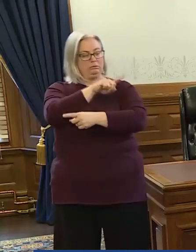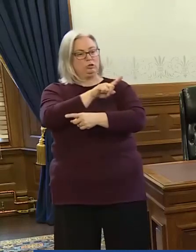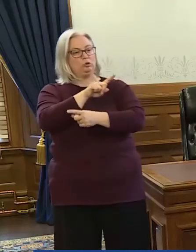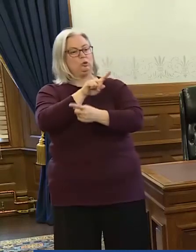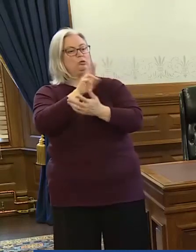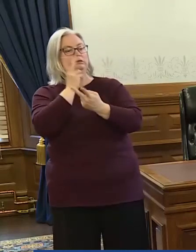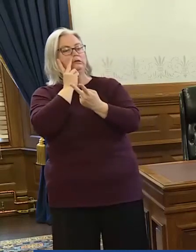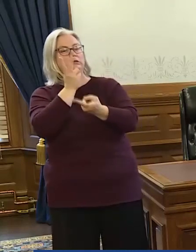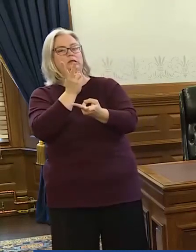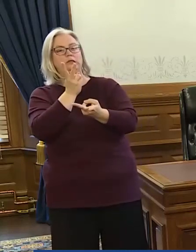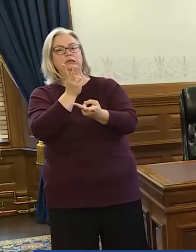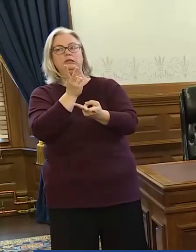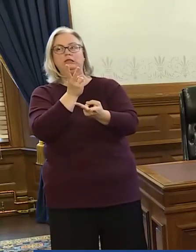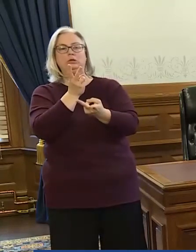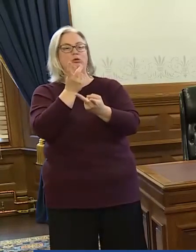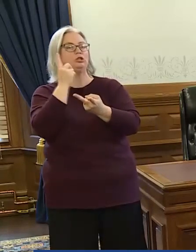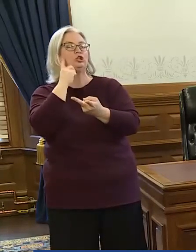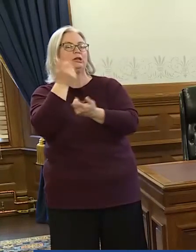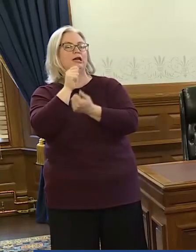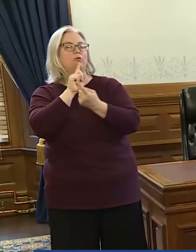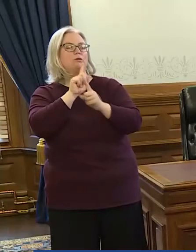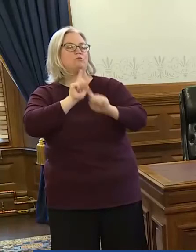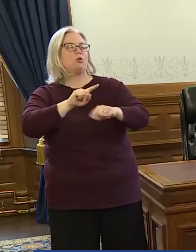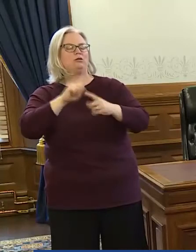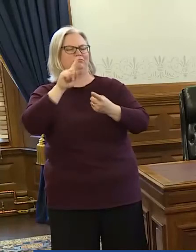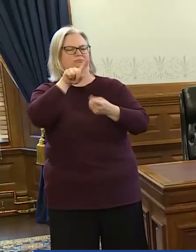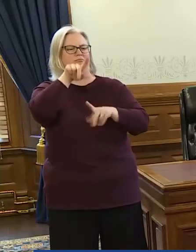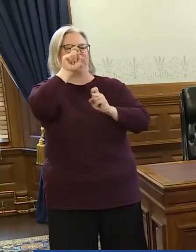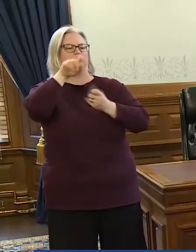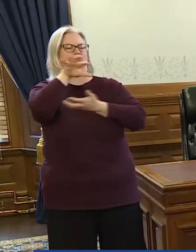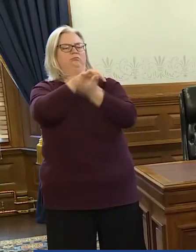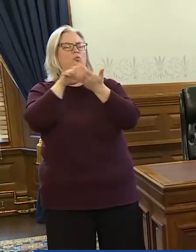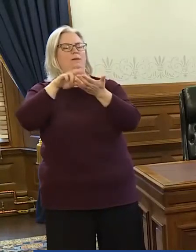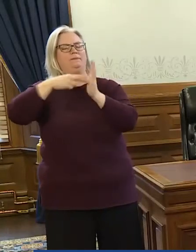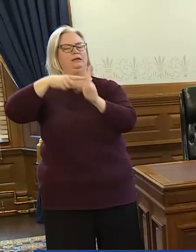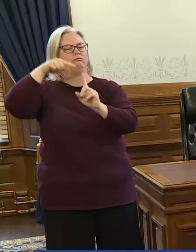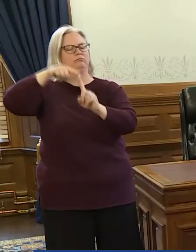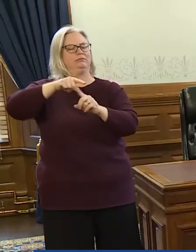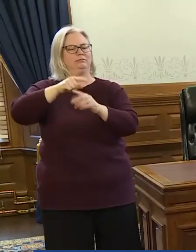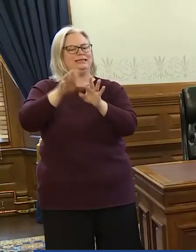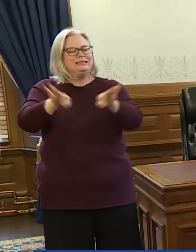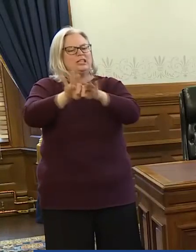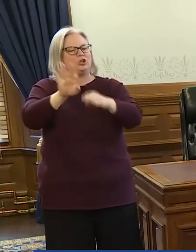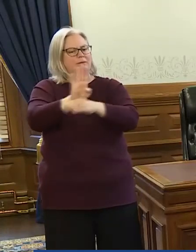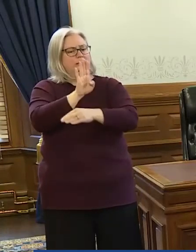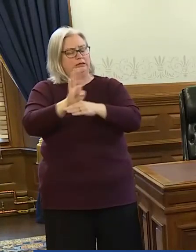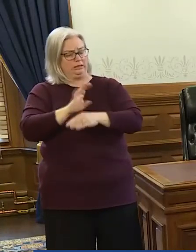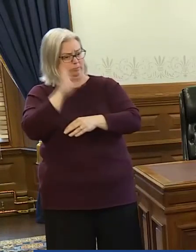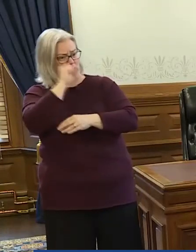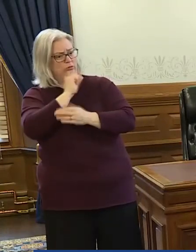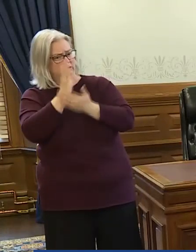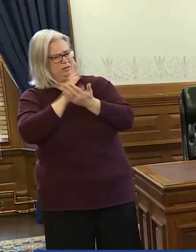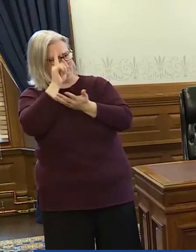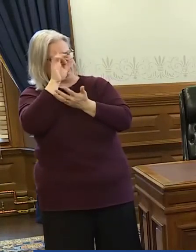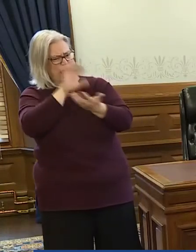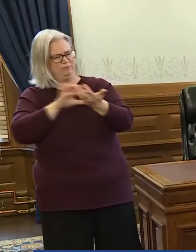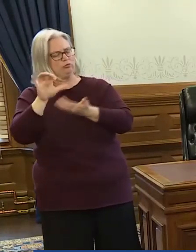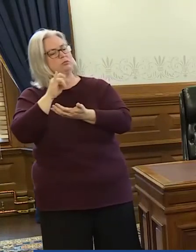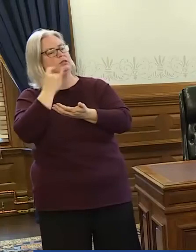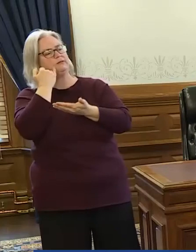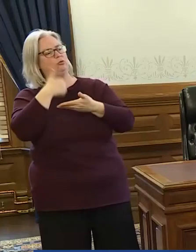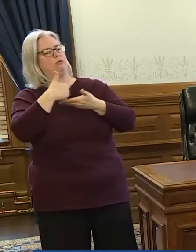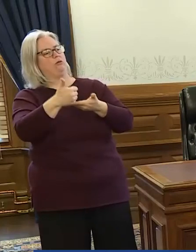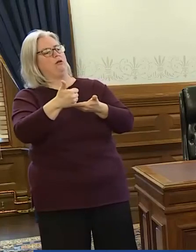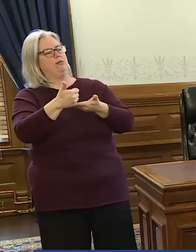encountered, got reports of confusion about what is an essential business? I presume there is some confusion, but if you could